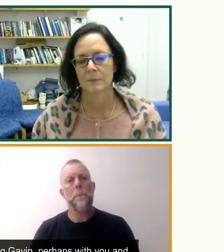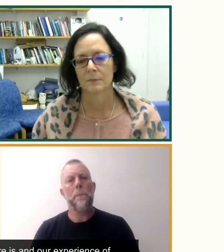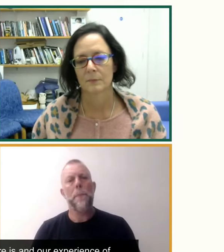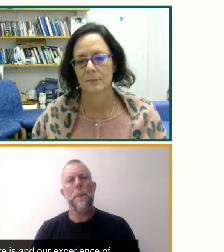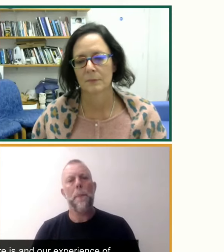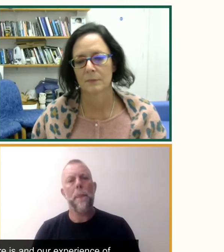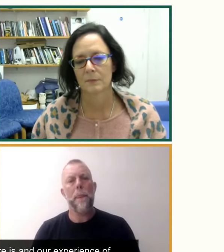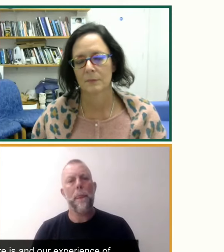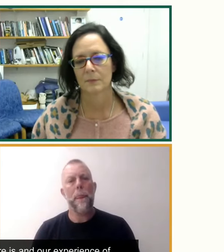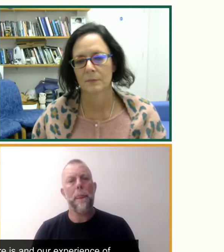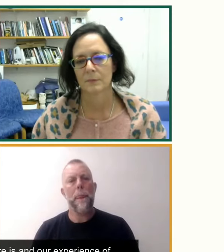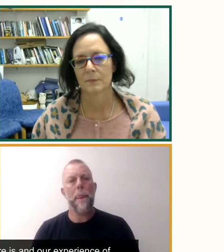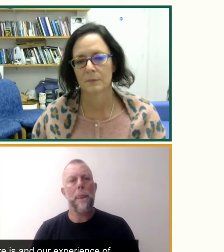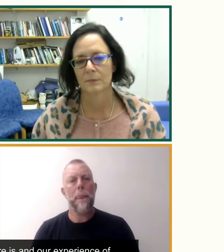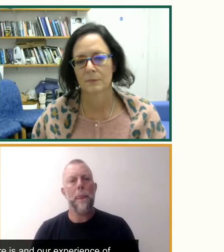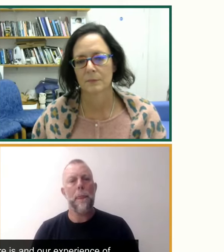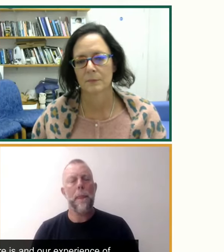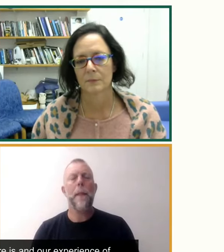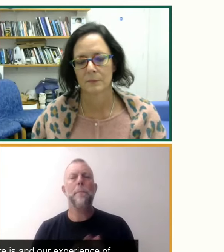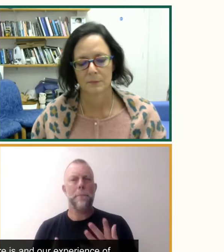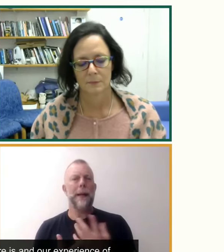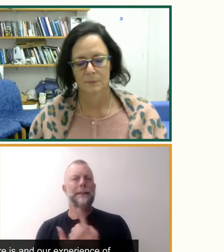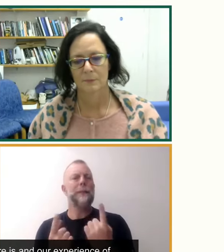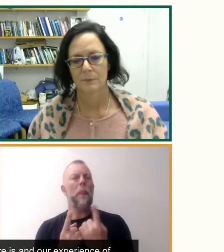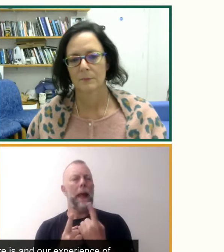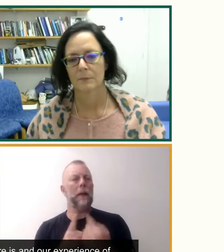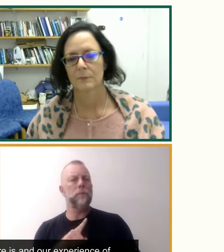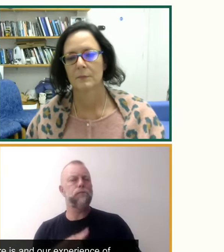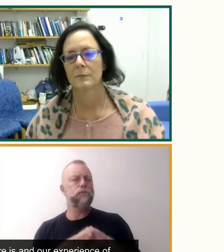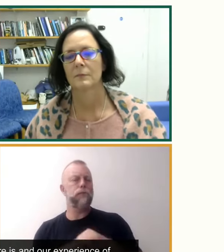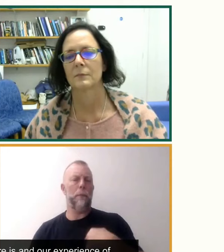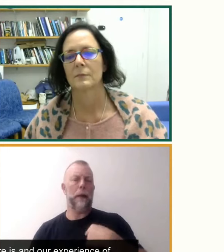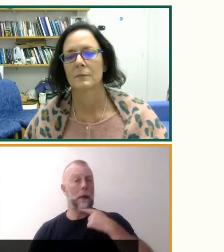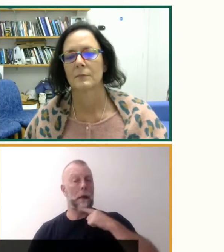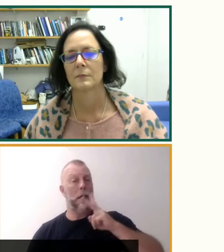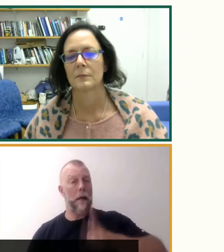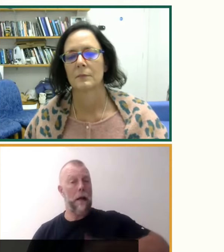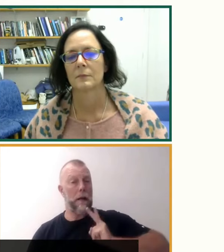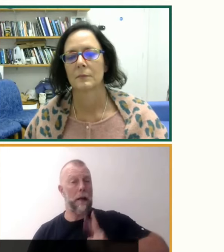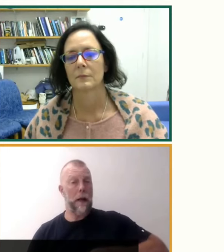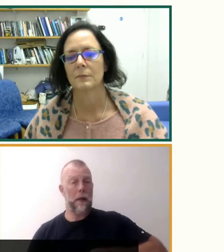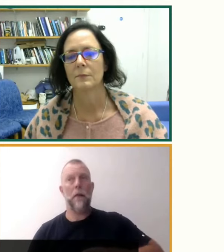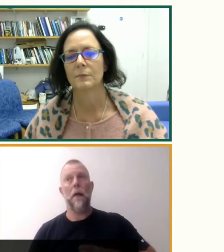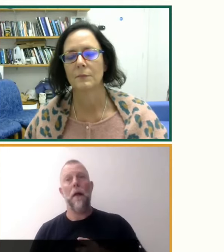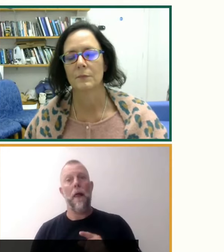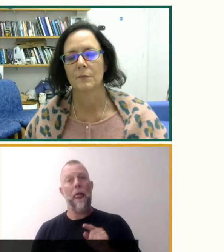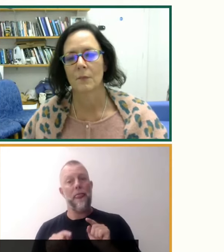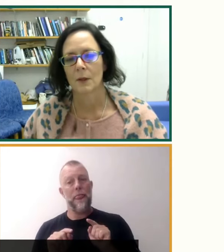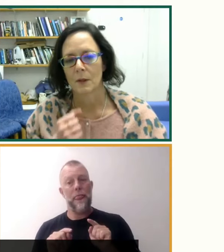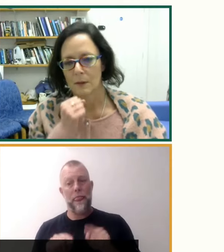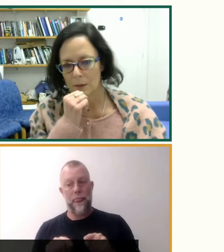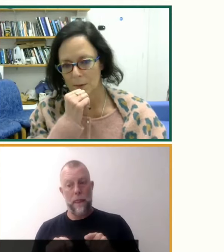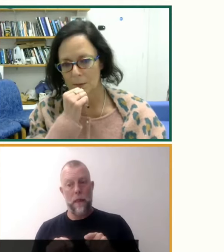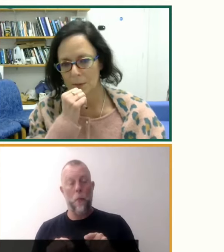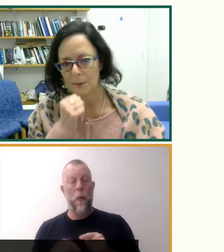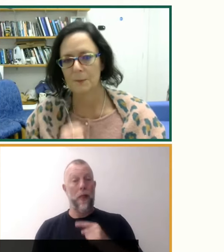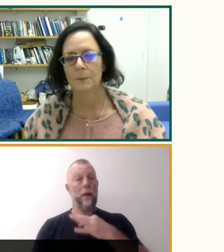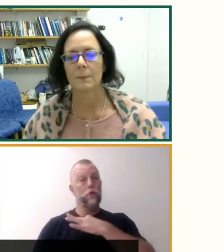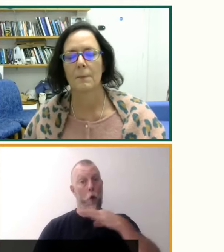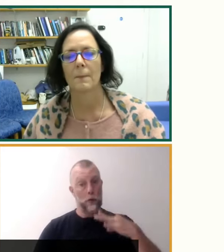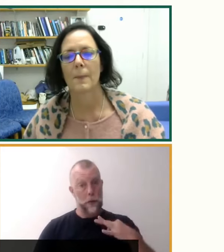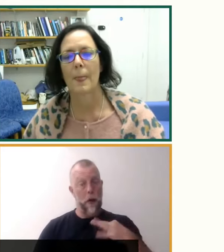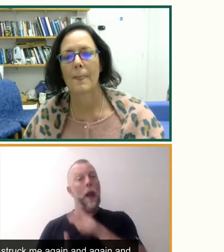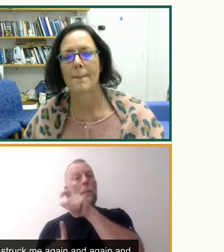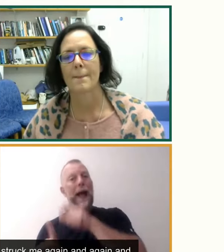Yes, it's something that struck me again and again in that dialogue that opens up between a clinician and